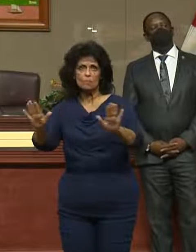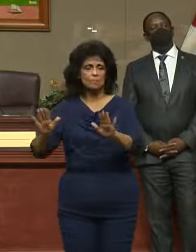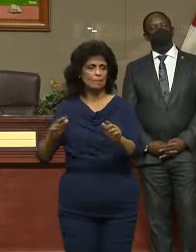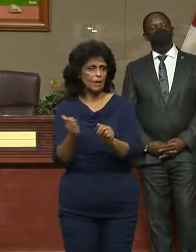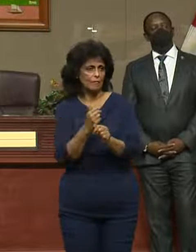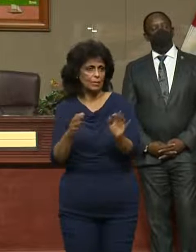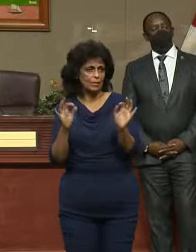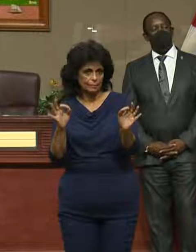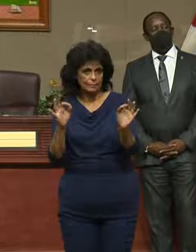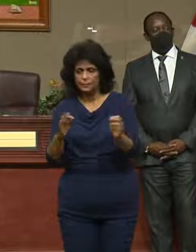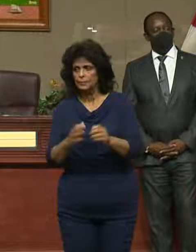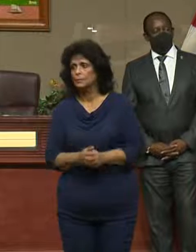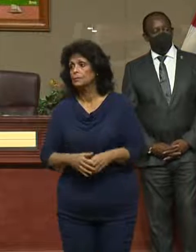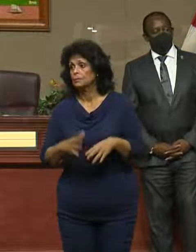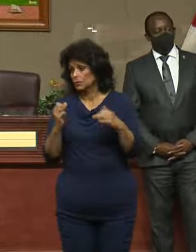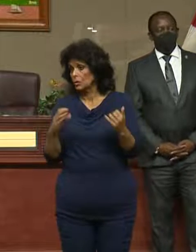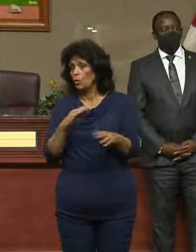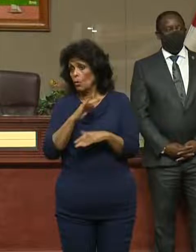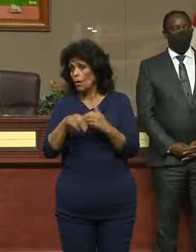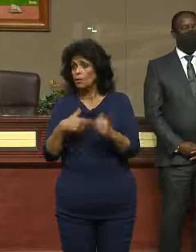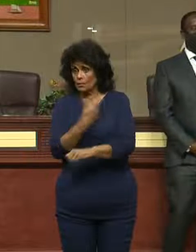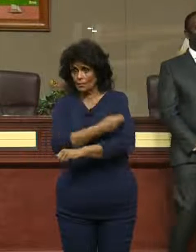vaccines for this week are here.